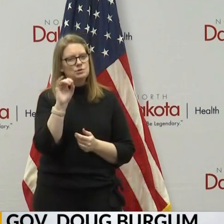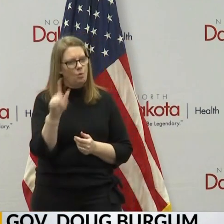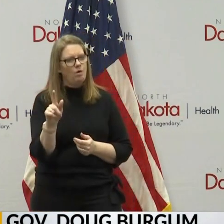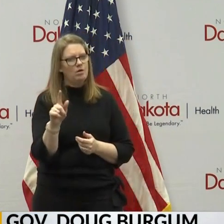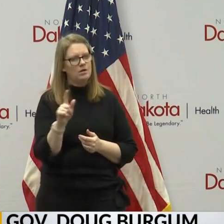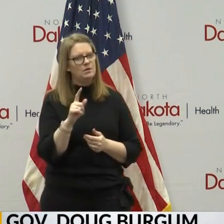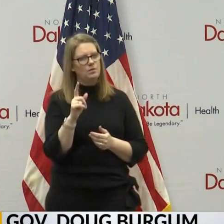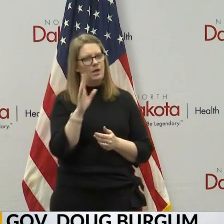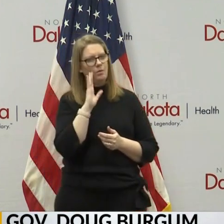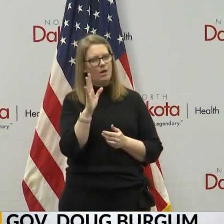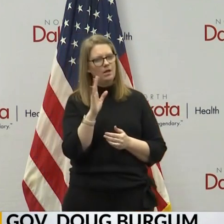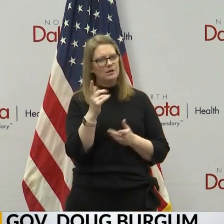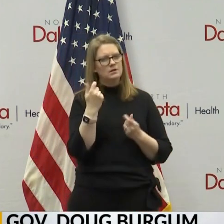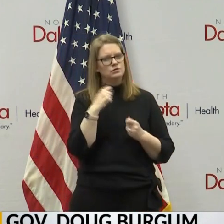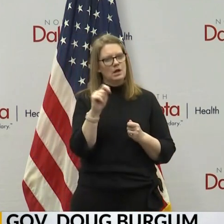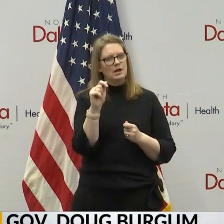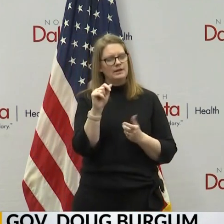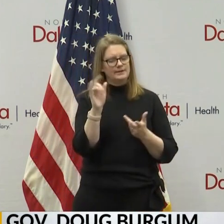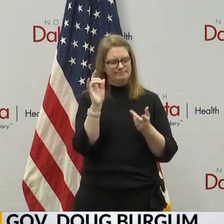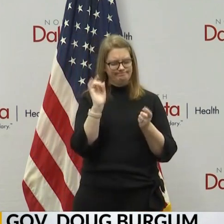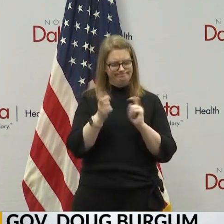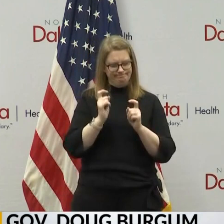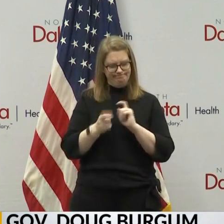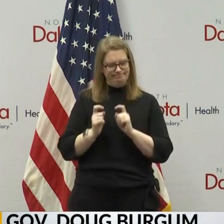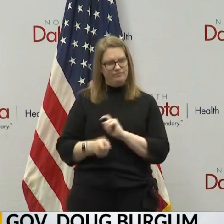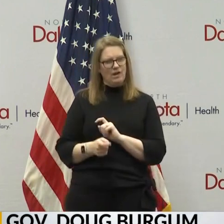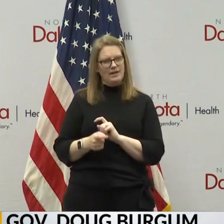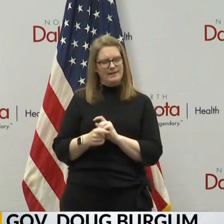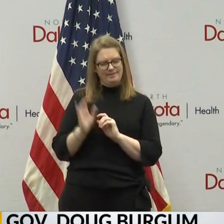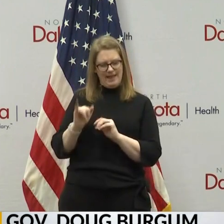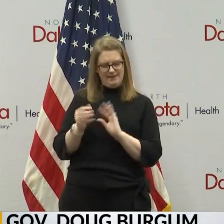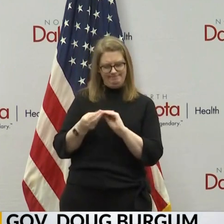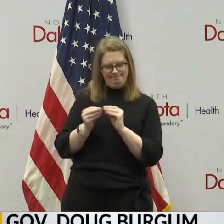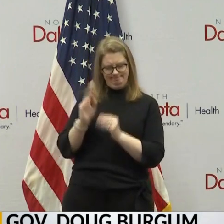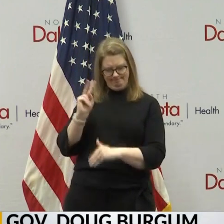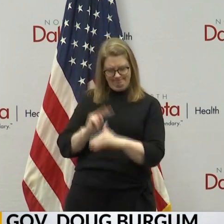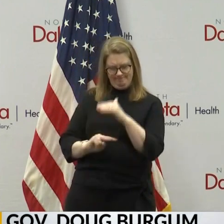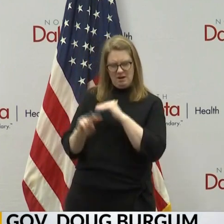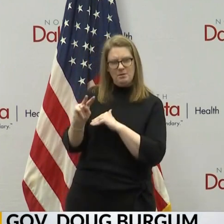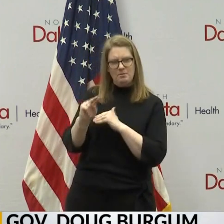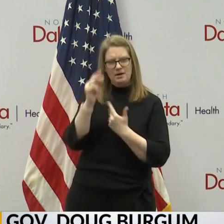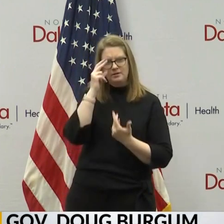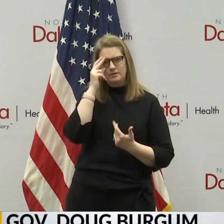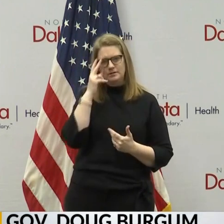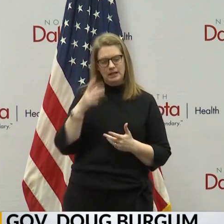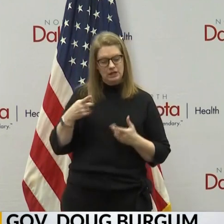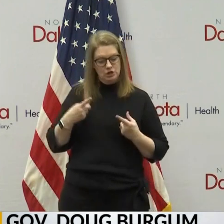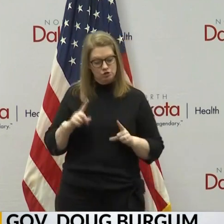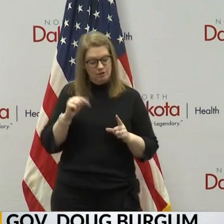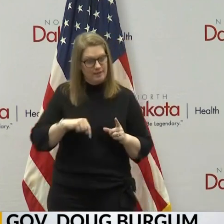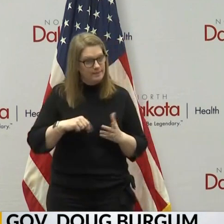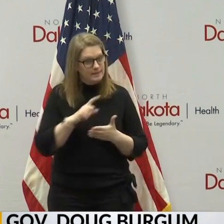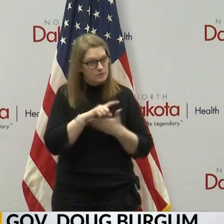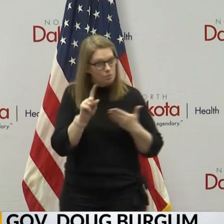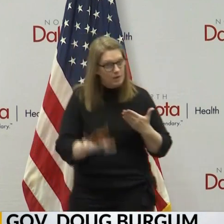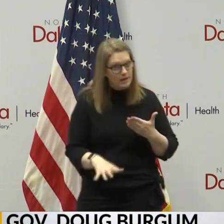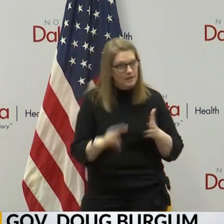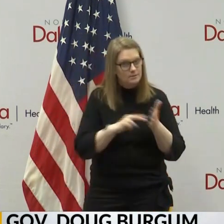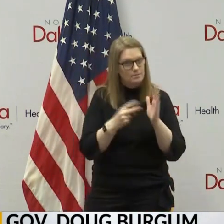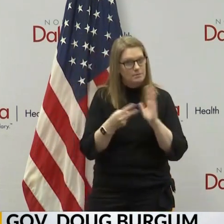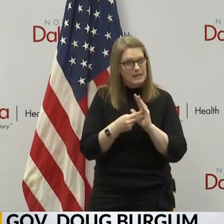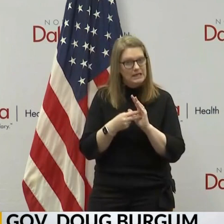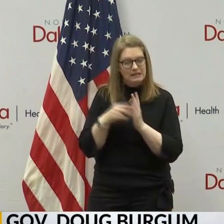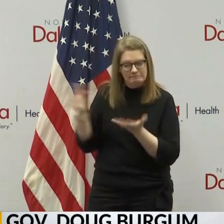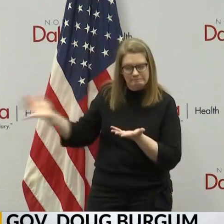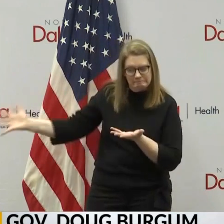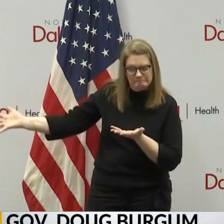we'll keep refining it, and of course, one of the ways we're refining it, like we did over the weekend, is getting more data points